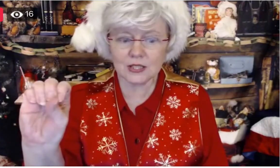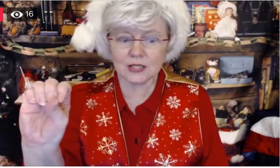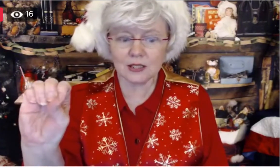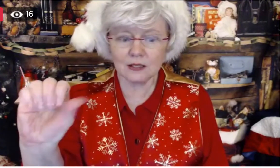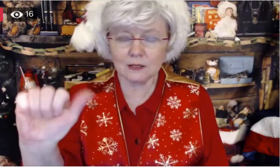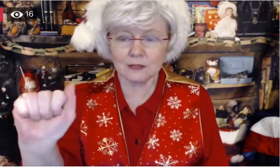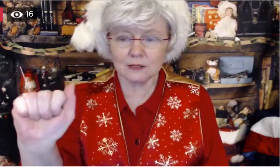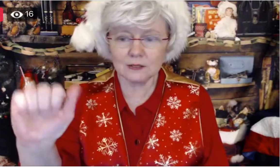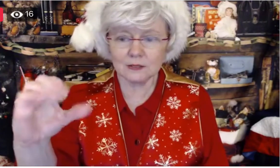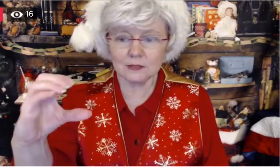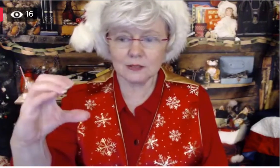first,